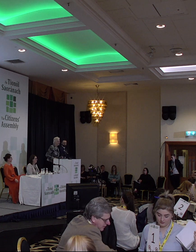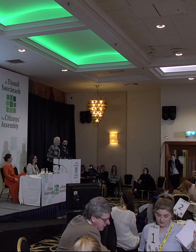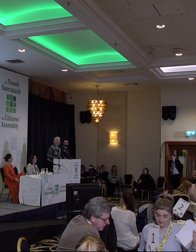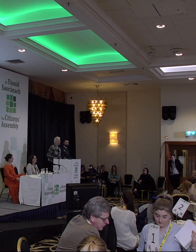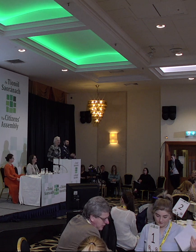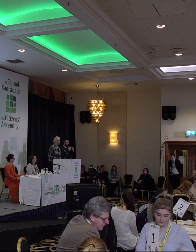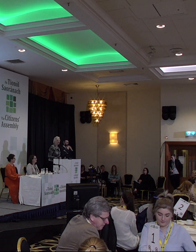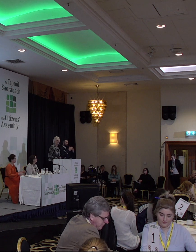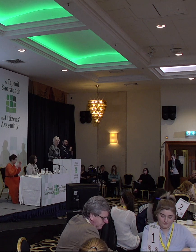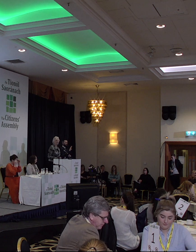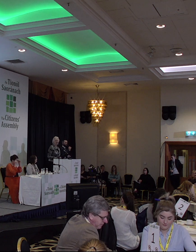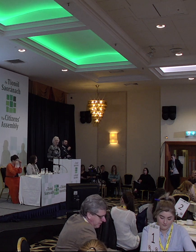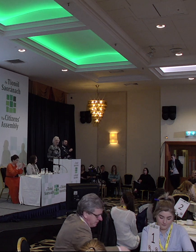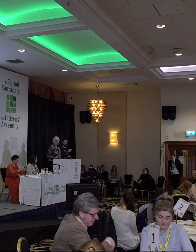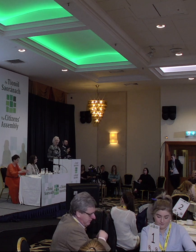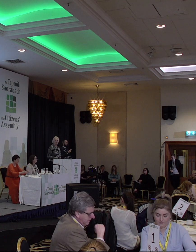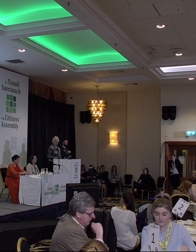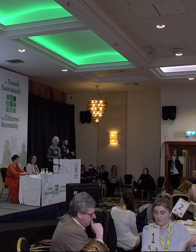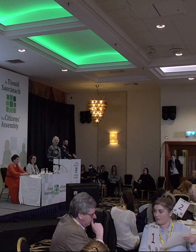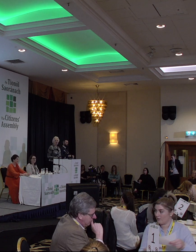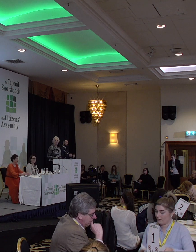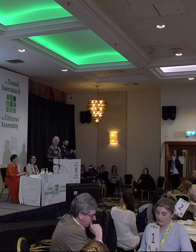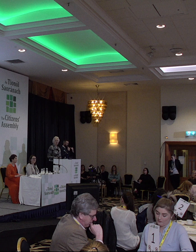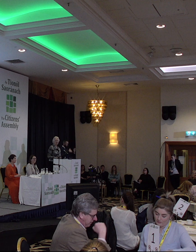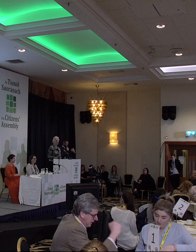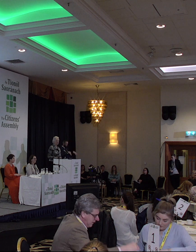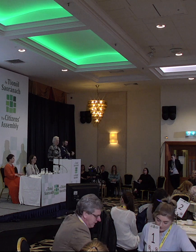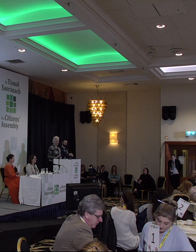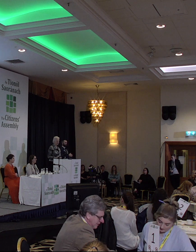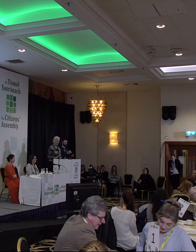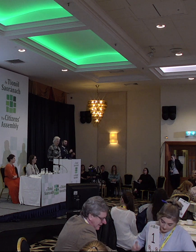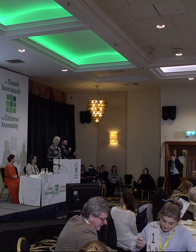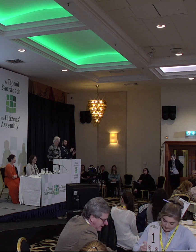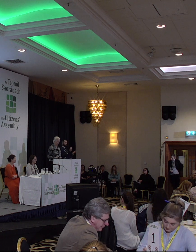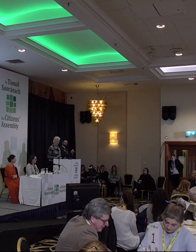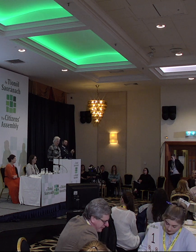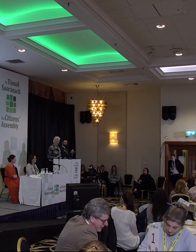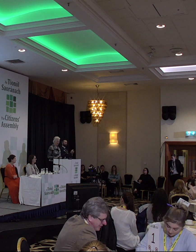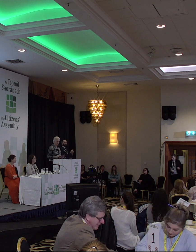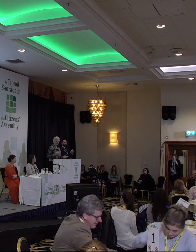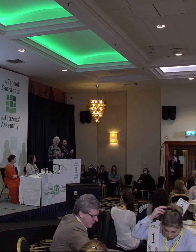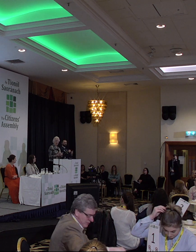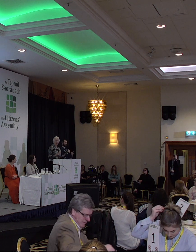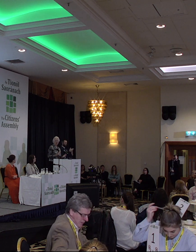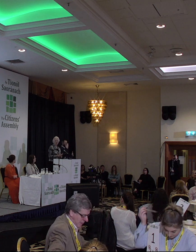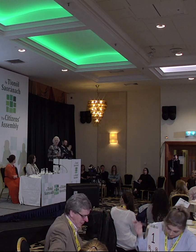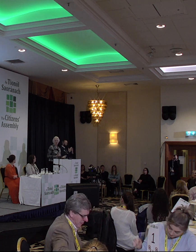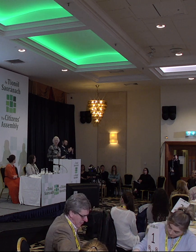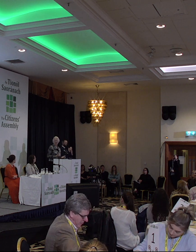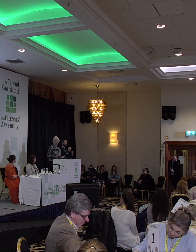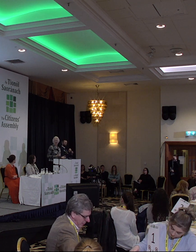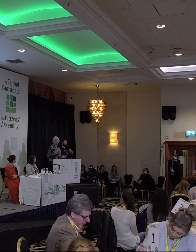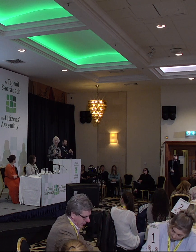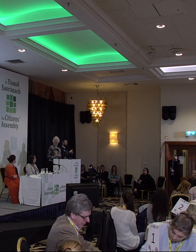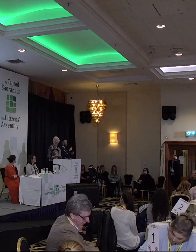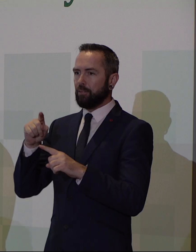Thank you very much, Elaine. That was fascinating information in a very short space of time. And certainly I learned something about the different proportions.